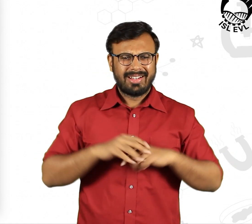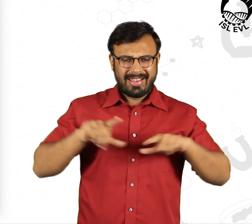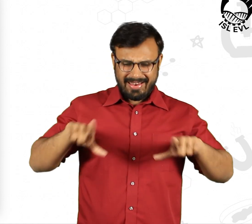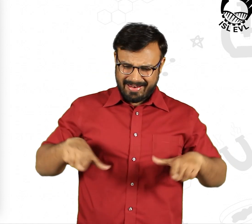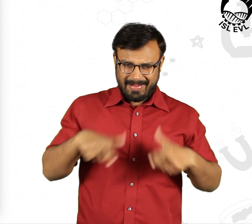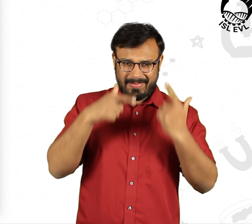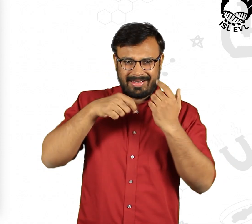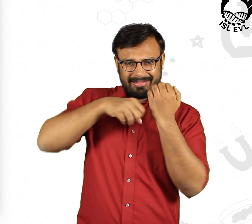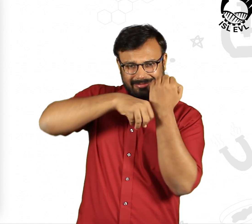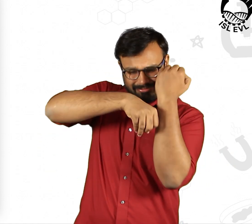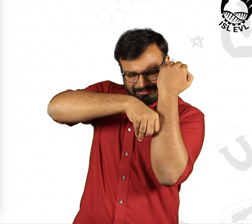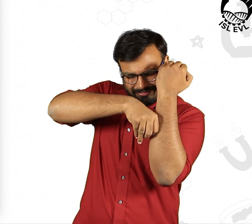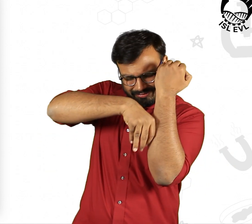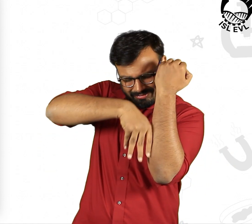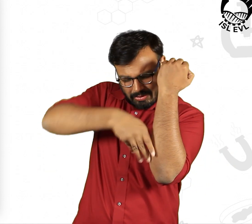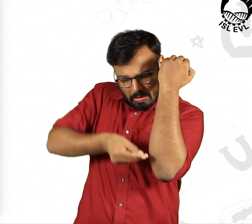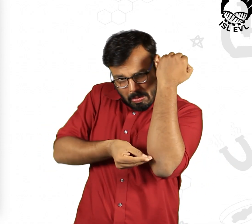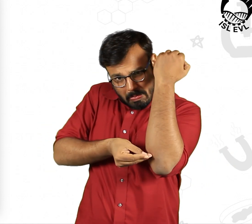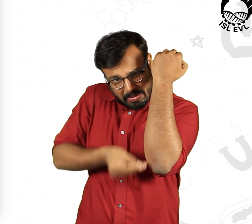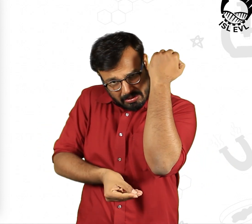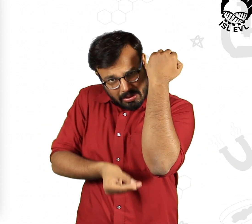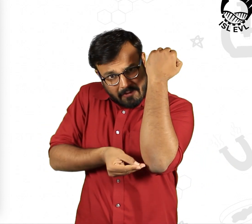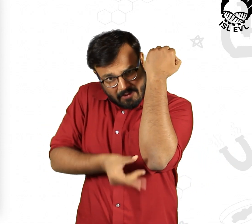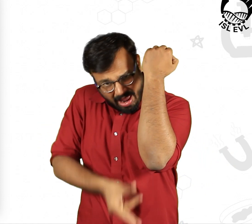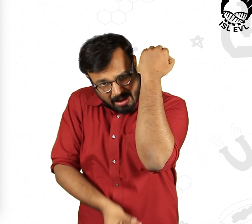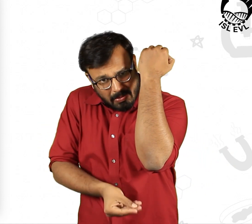how deep the roots go,